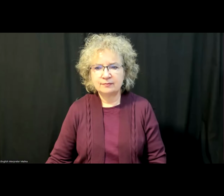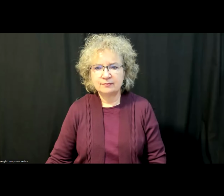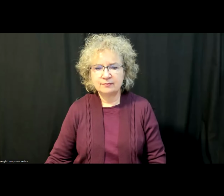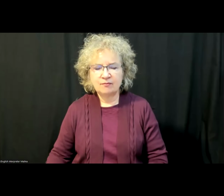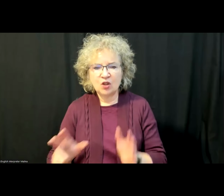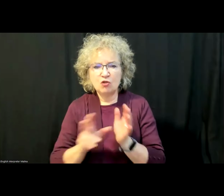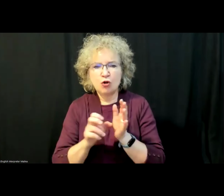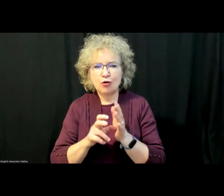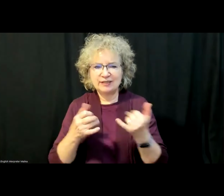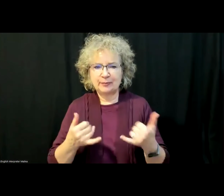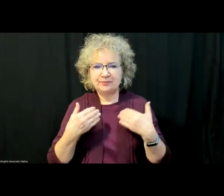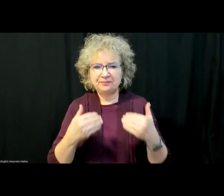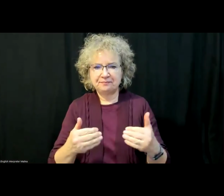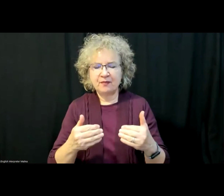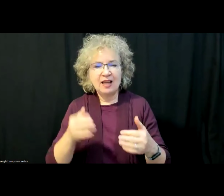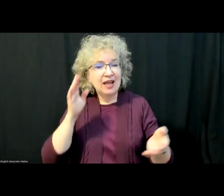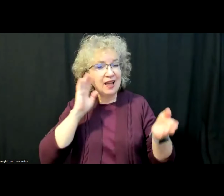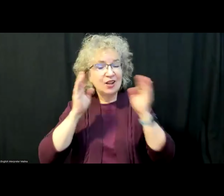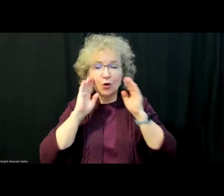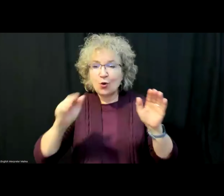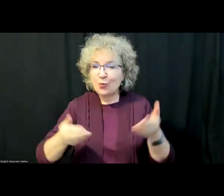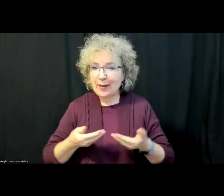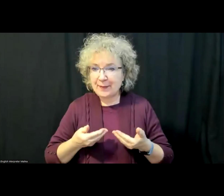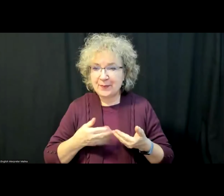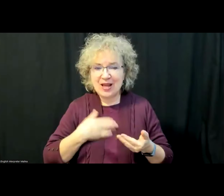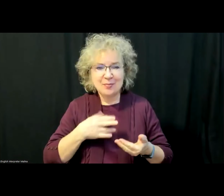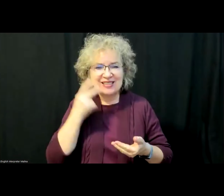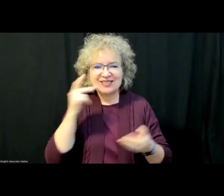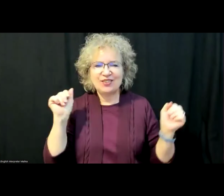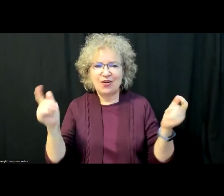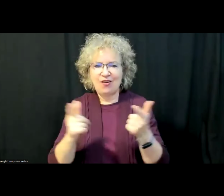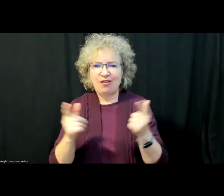Hello, welcome. Glad to see you all here today.